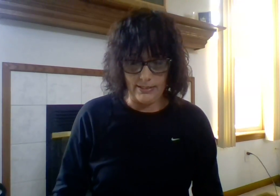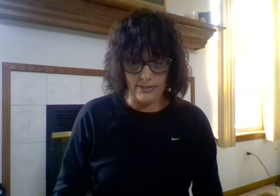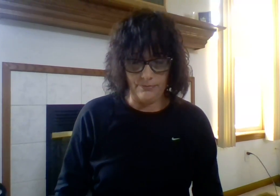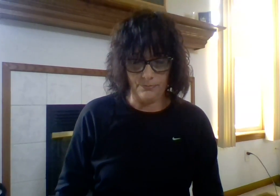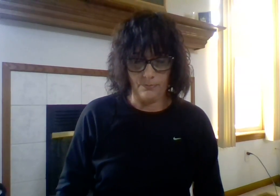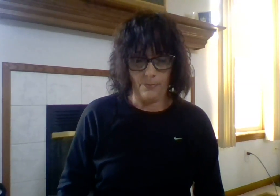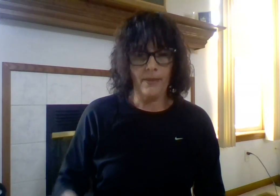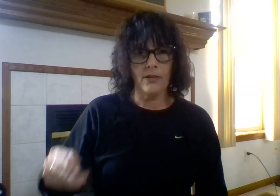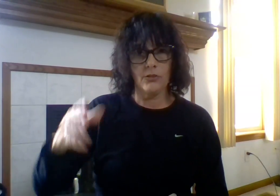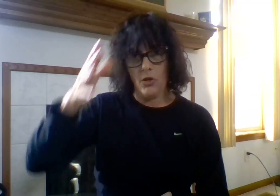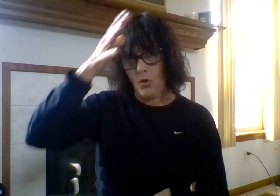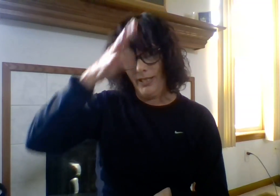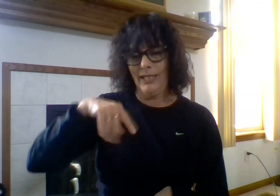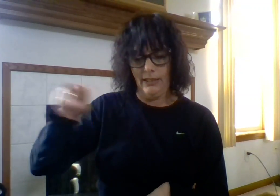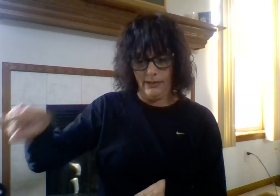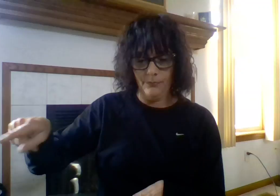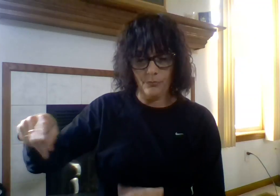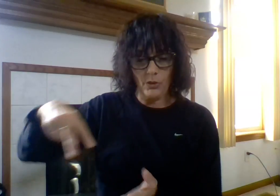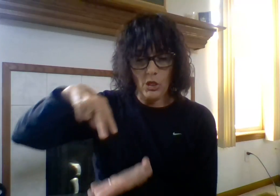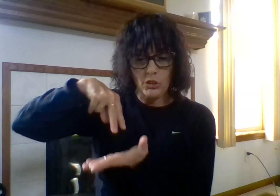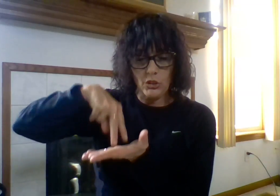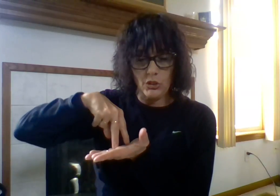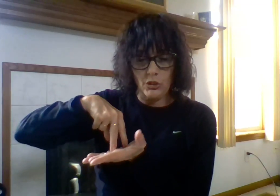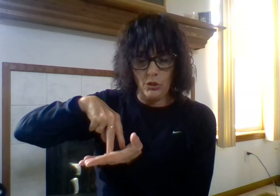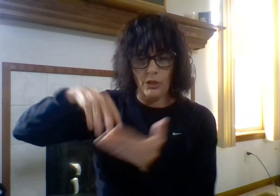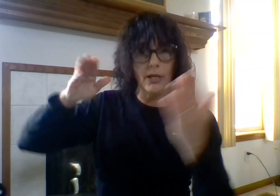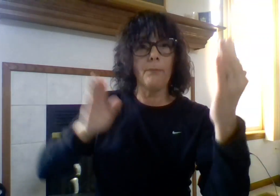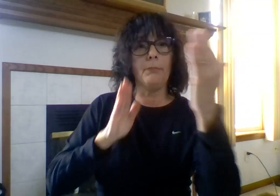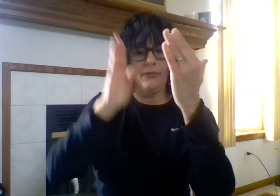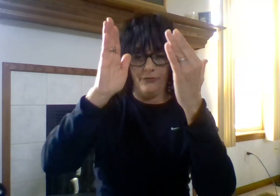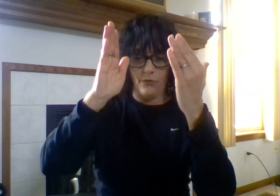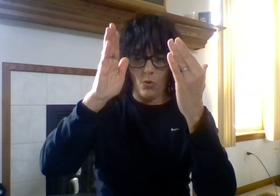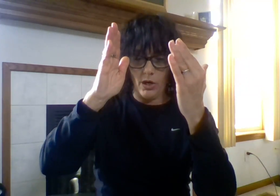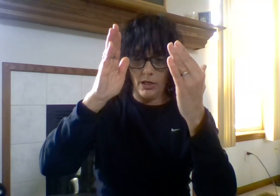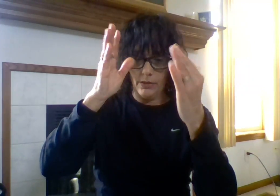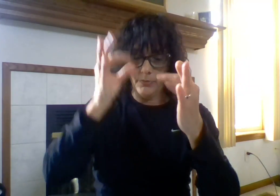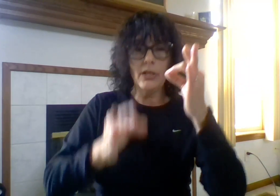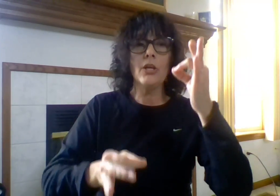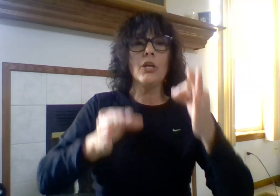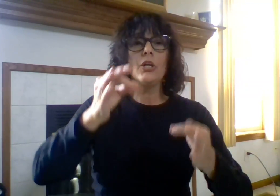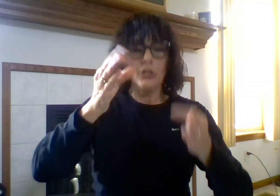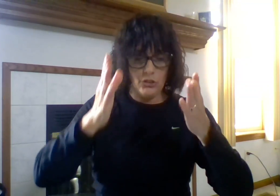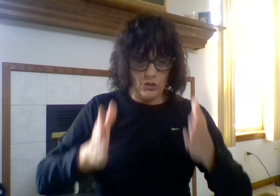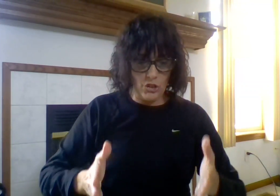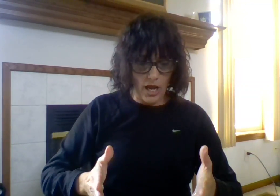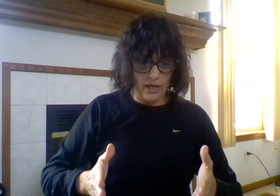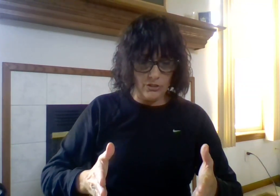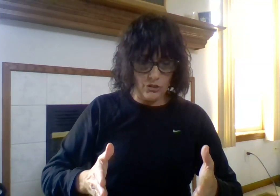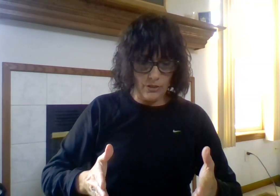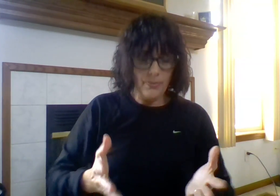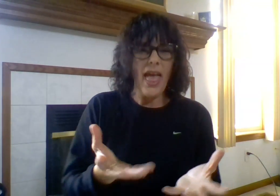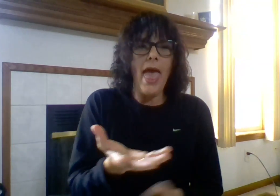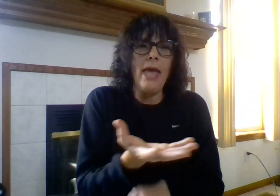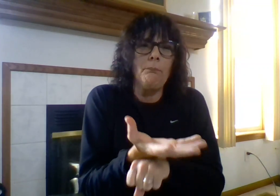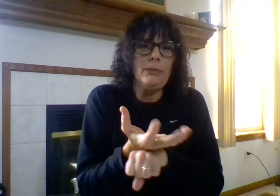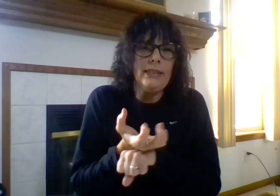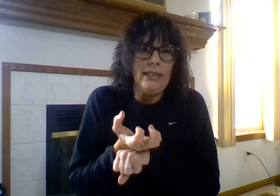innocent. So he stood before judge and